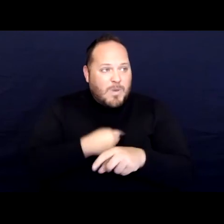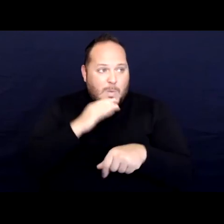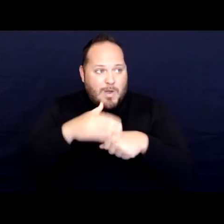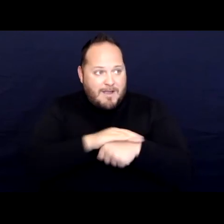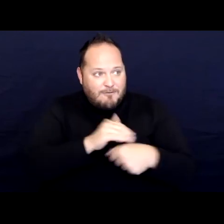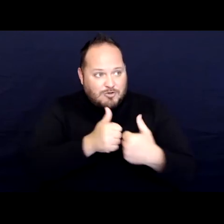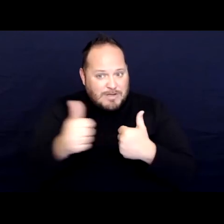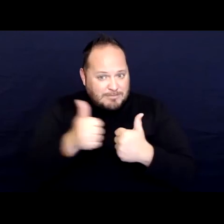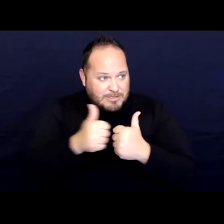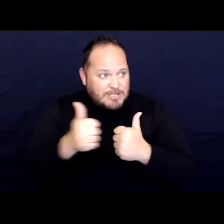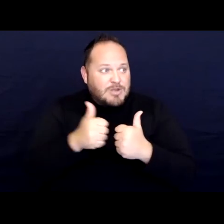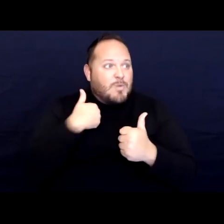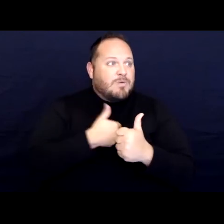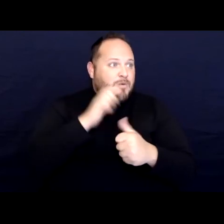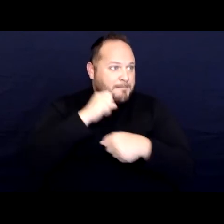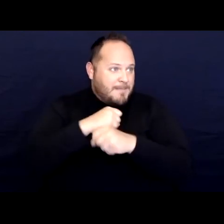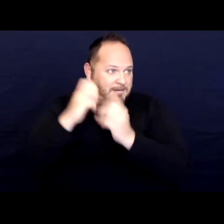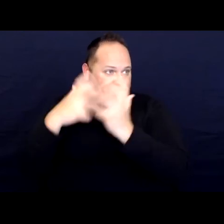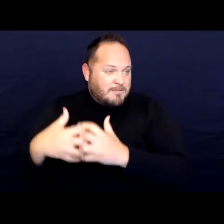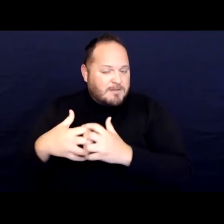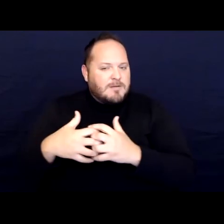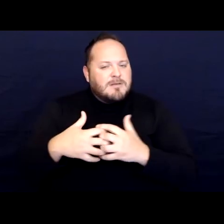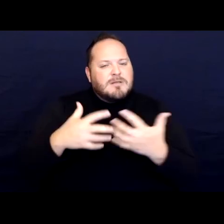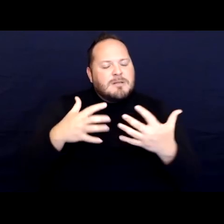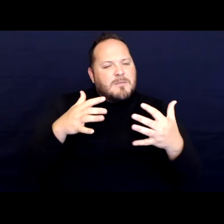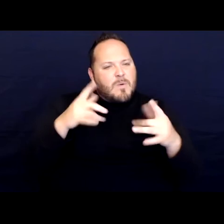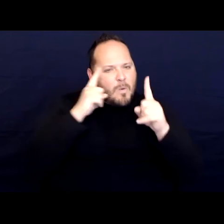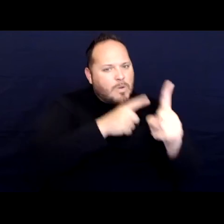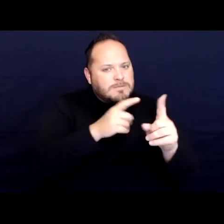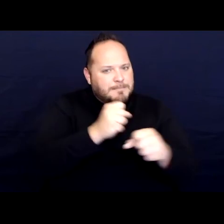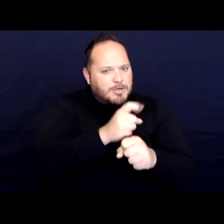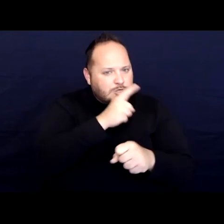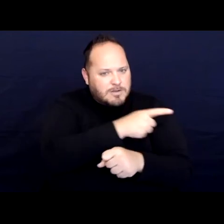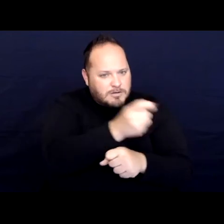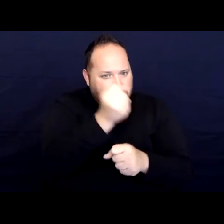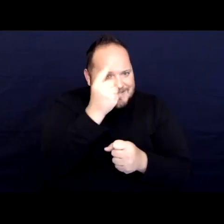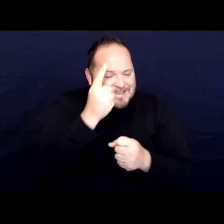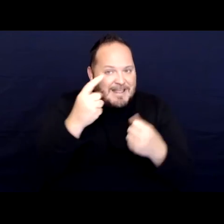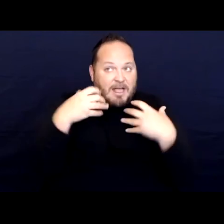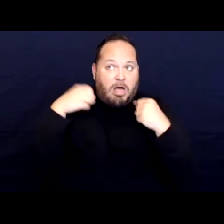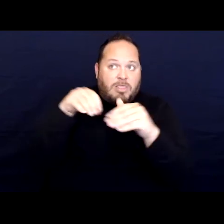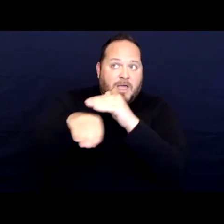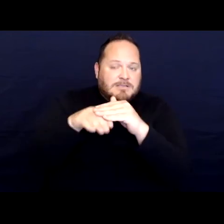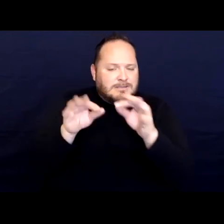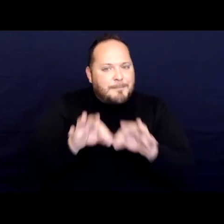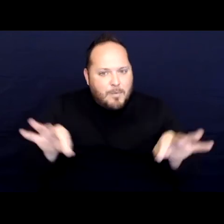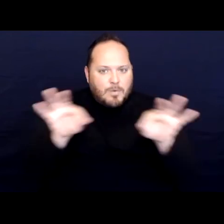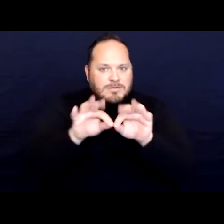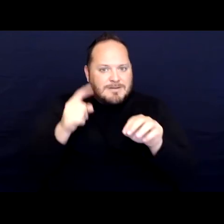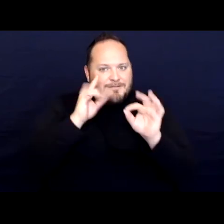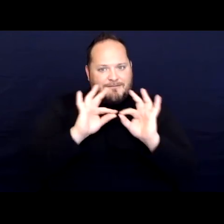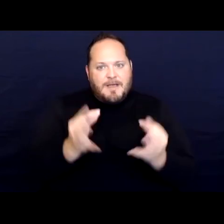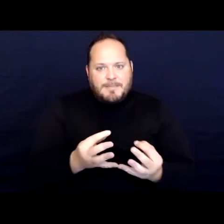understanding that that health access is important for families, and we you know, I really view that as a sort